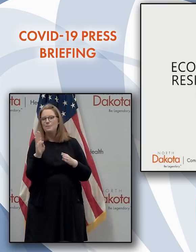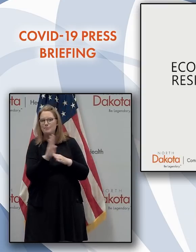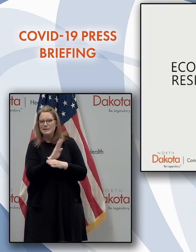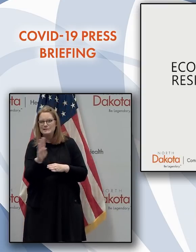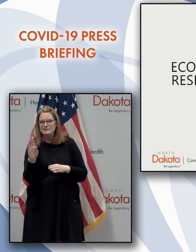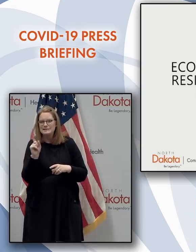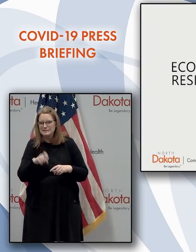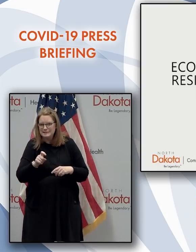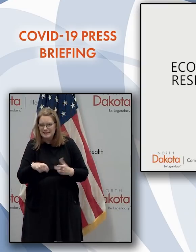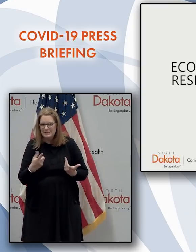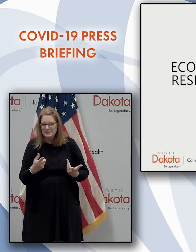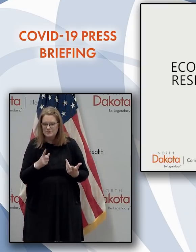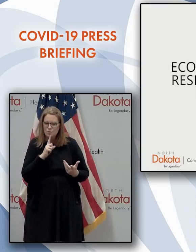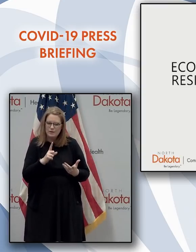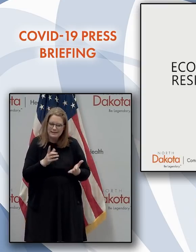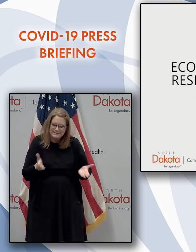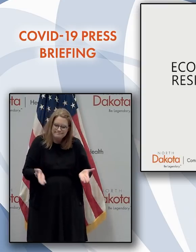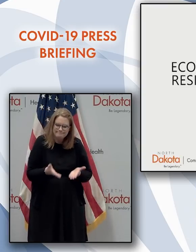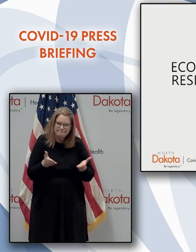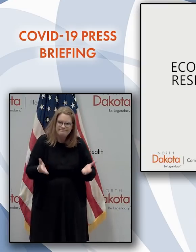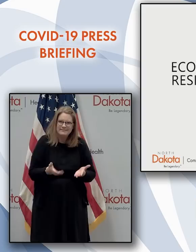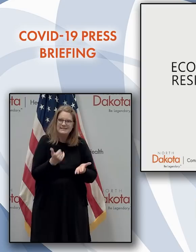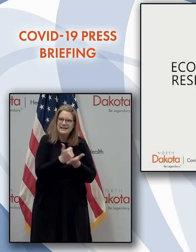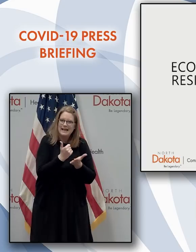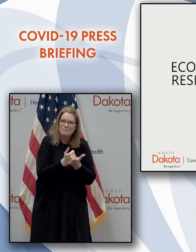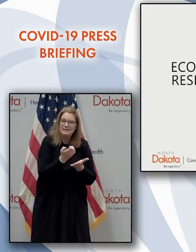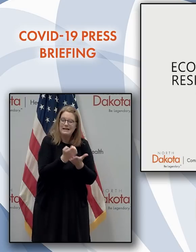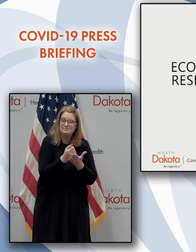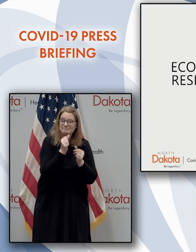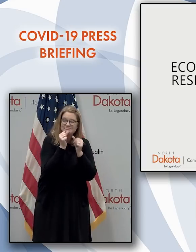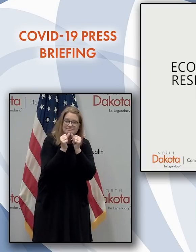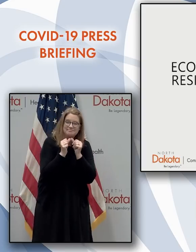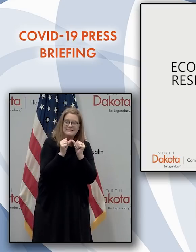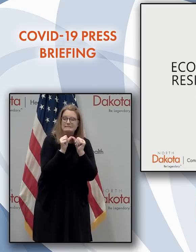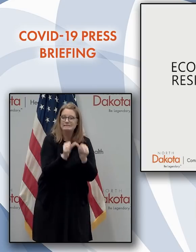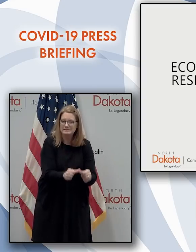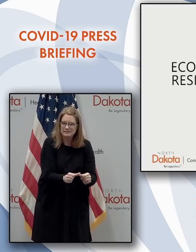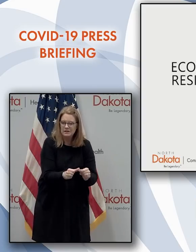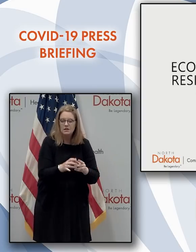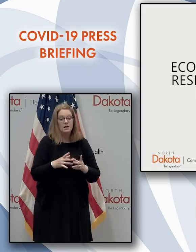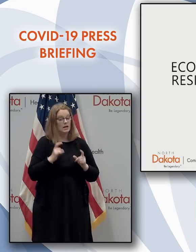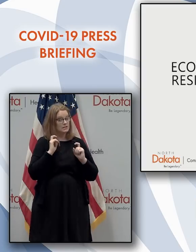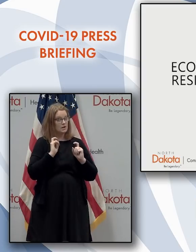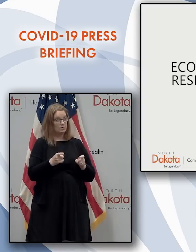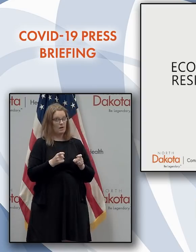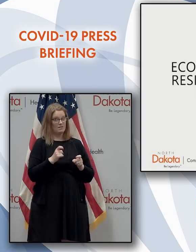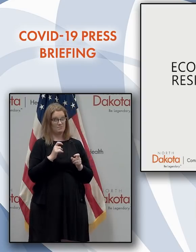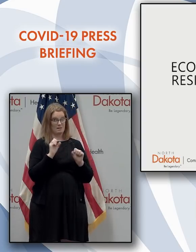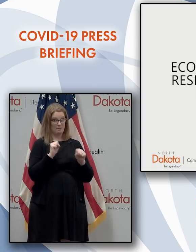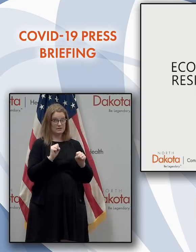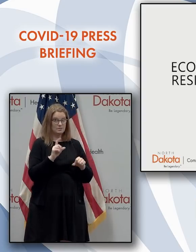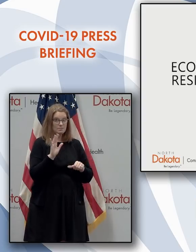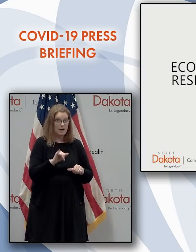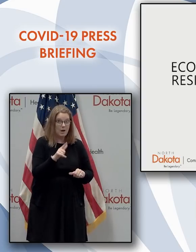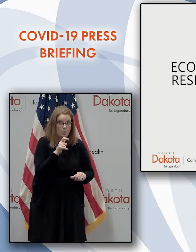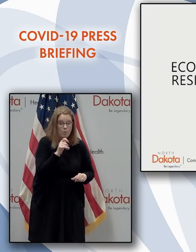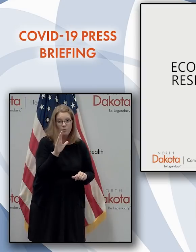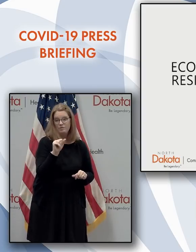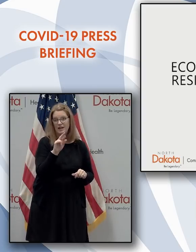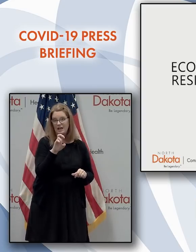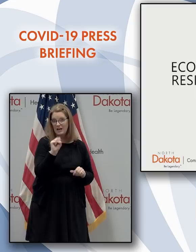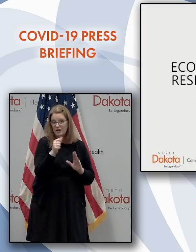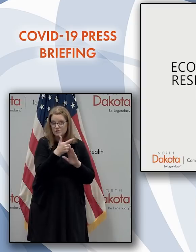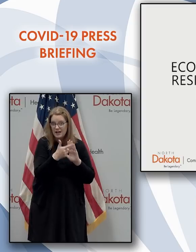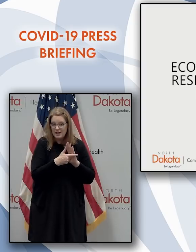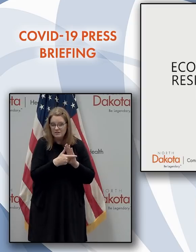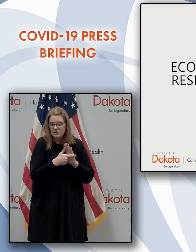promote economic resiliency for our state. The ERG is a grant made possible by the CARES Act, which is prescriptive in